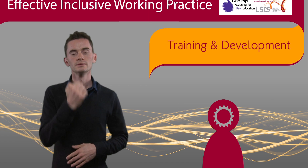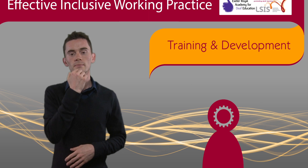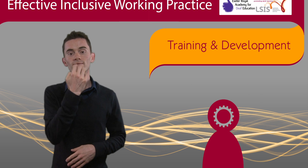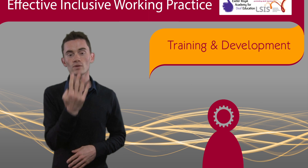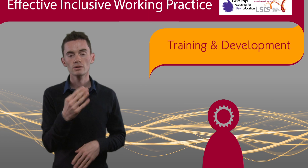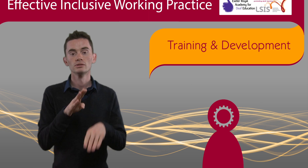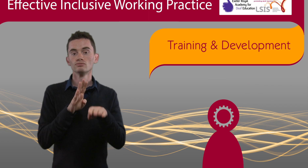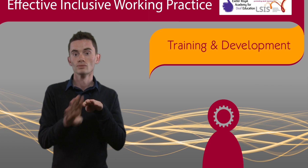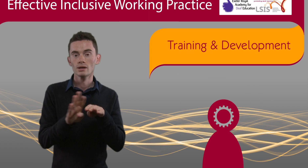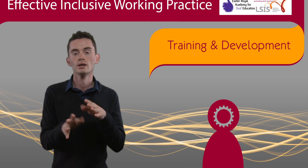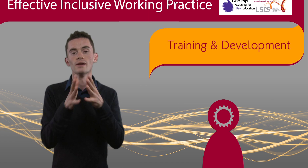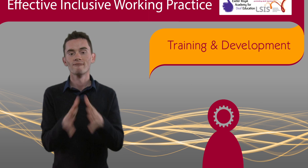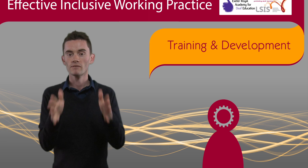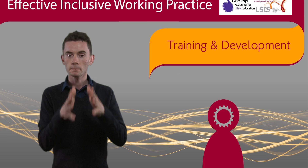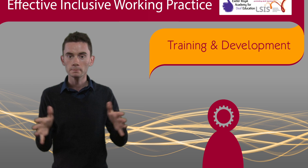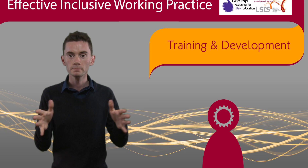Number 4, training and development.